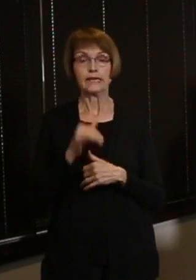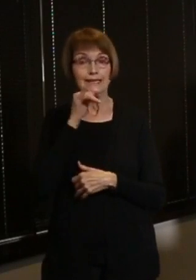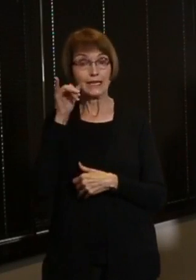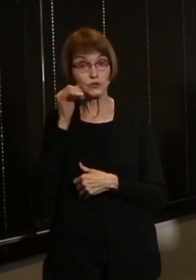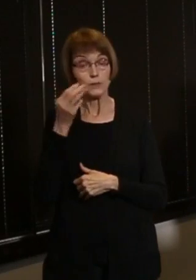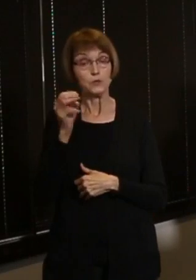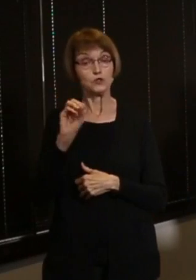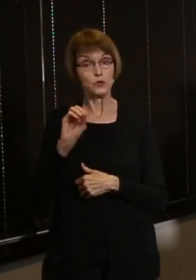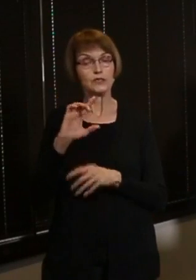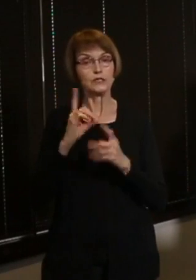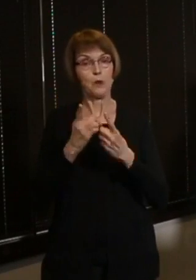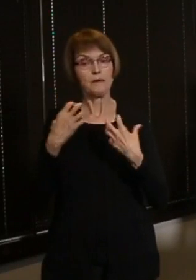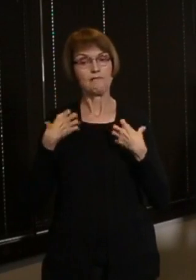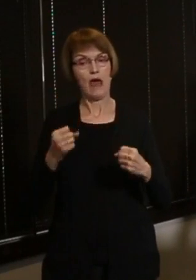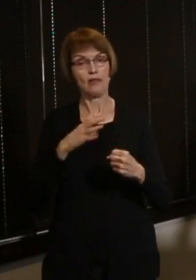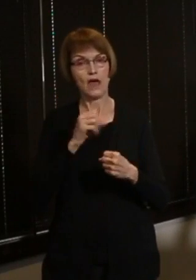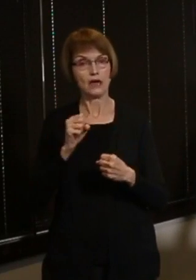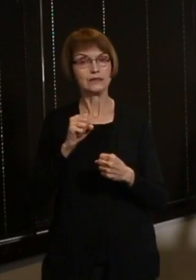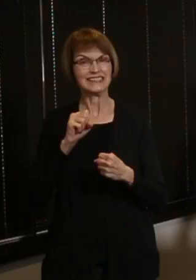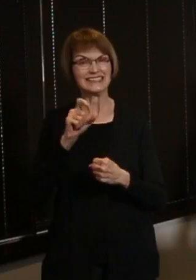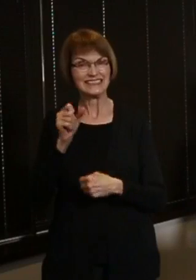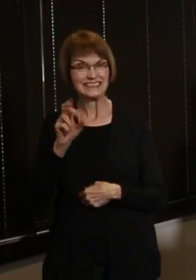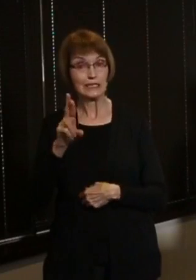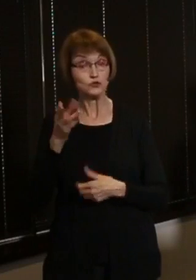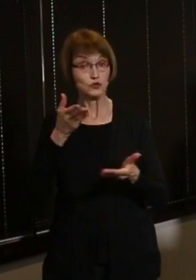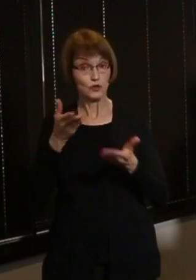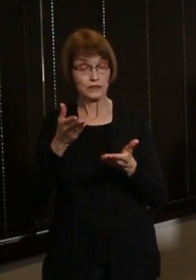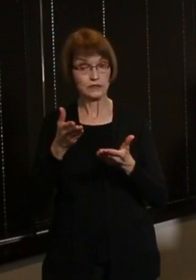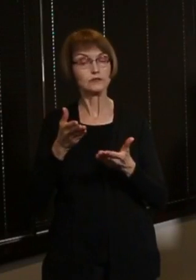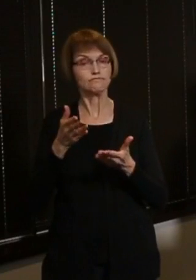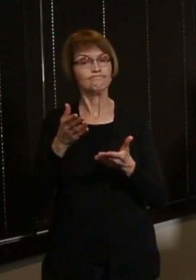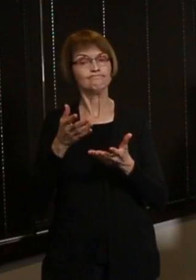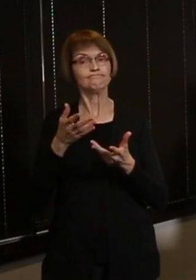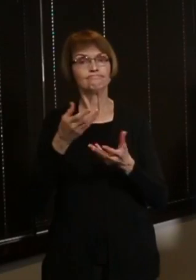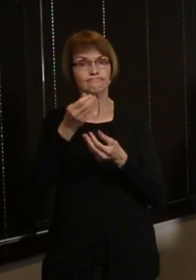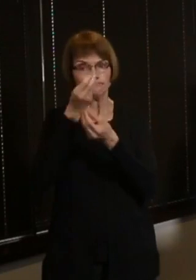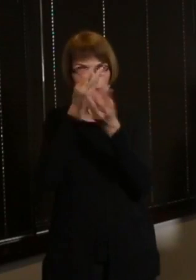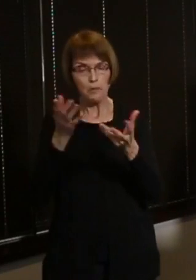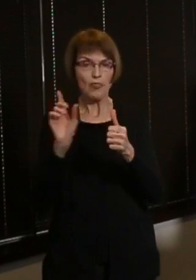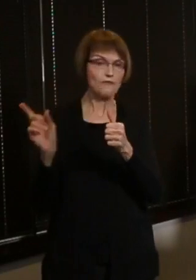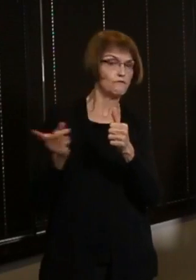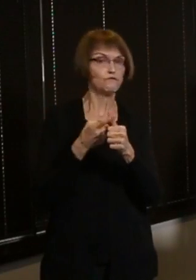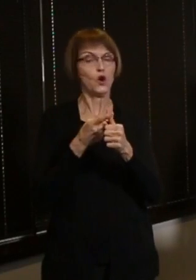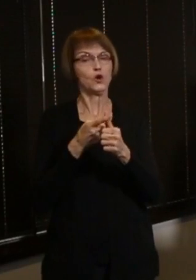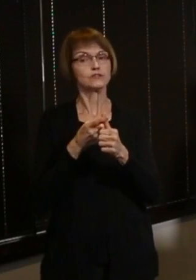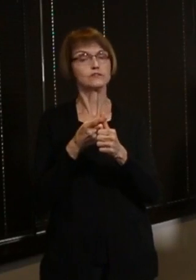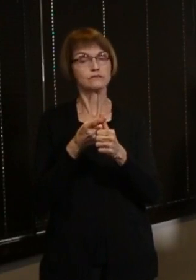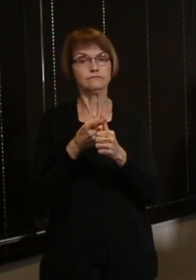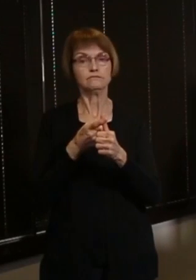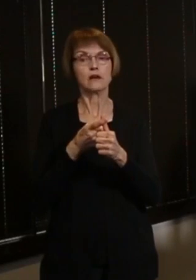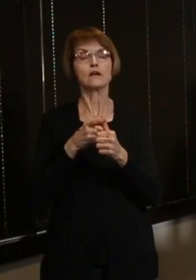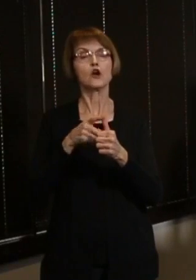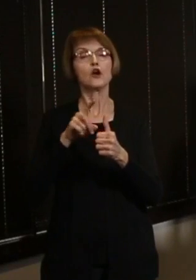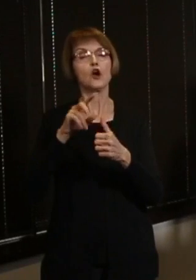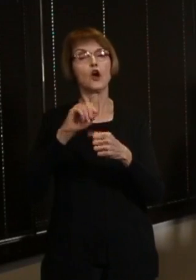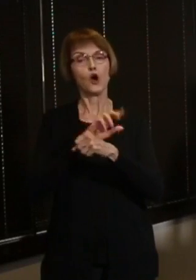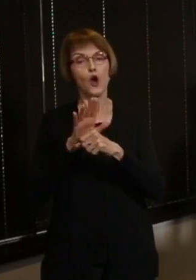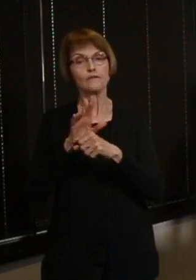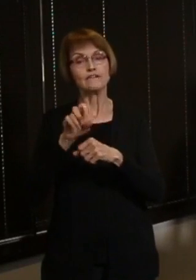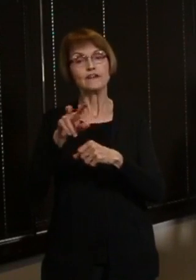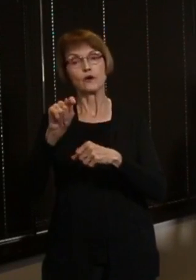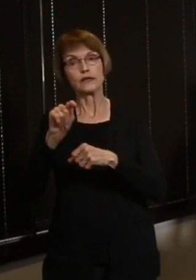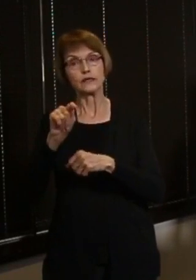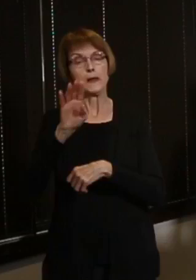Missouri Department of Health and Senior Services reported the first identified case of the COVID variant